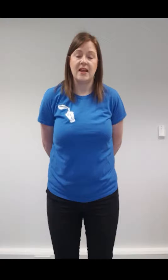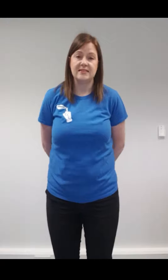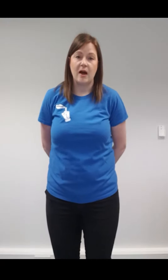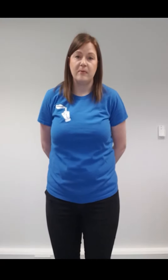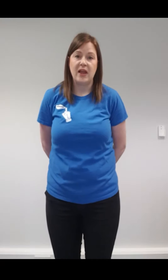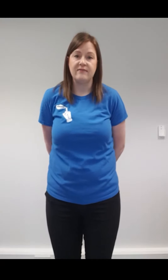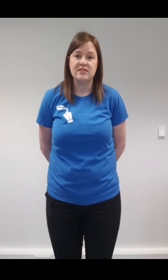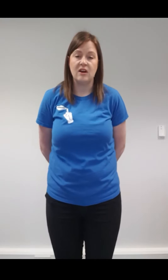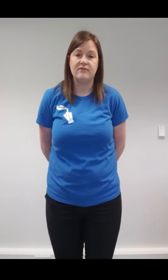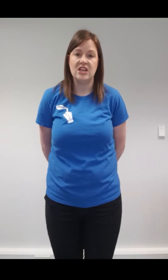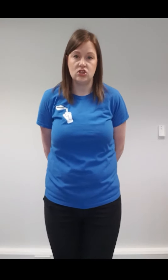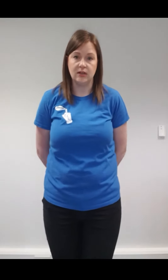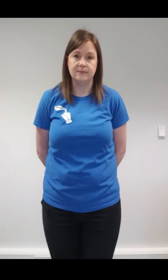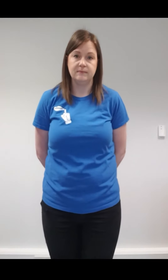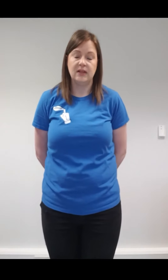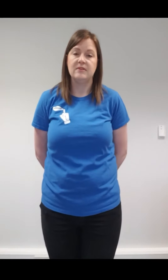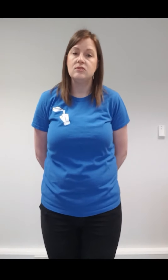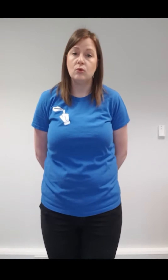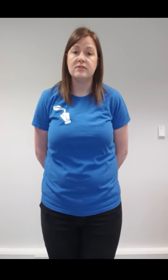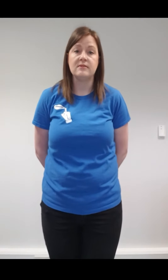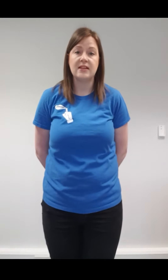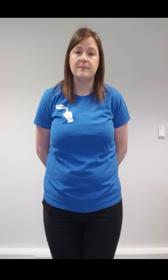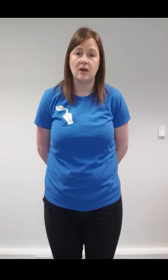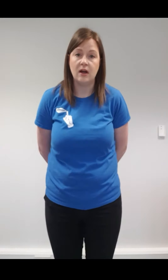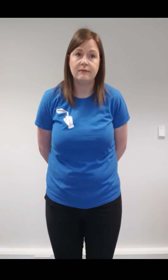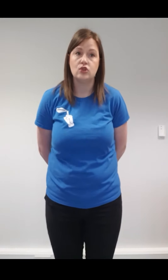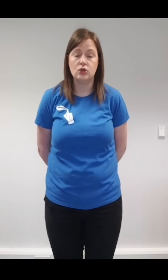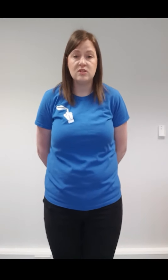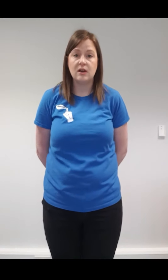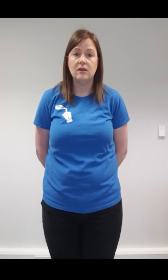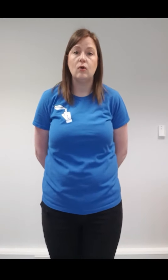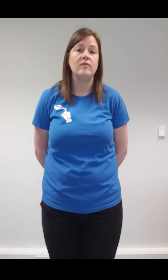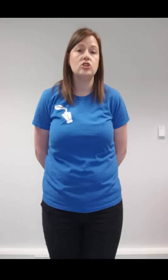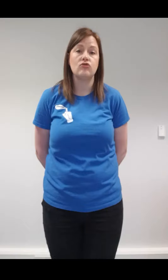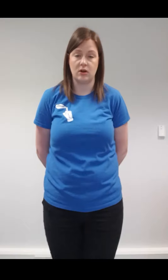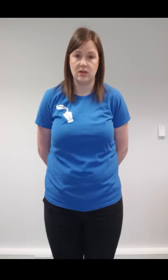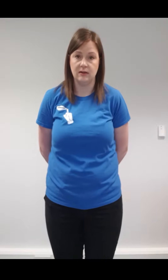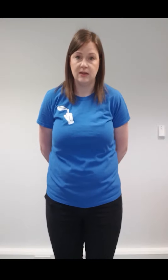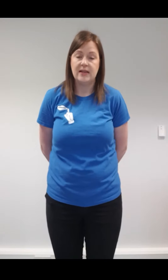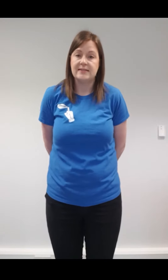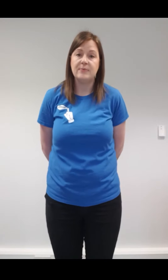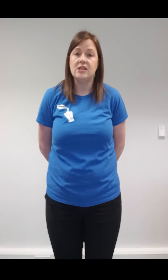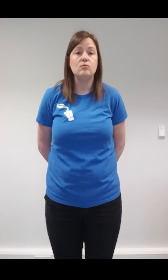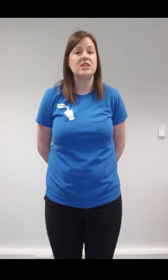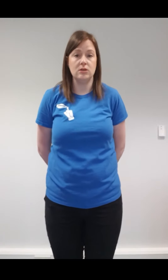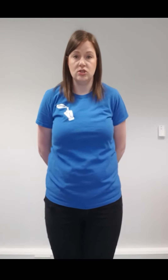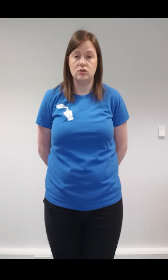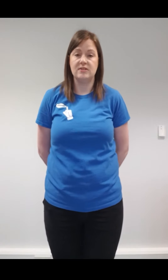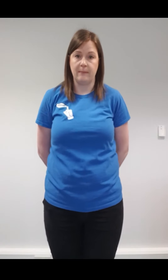Next up, we have the sign for teacher. This is also the same sign for tutor or instructor, somebody who teaches you